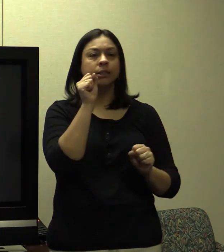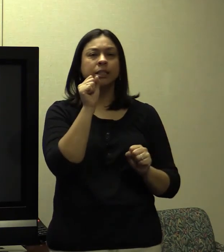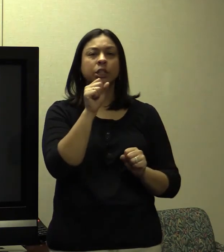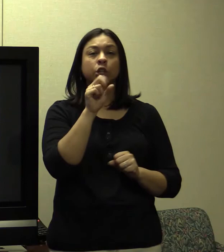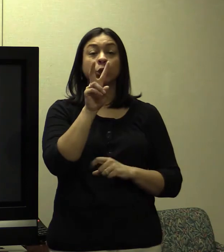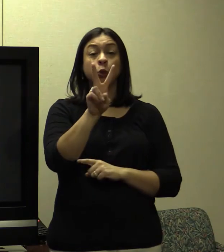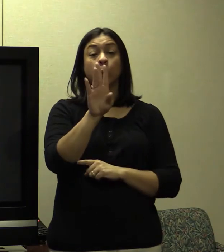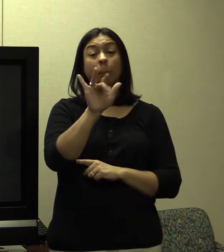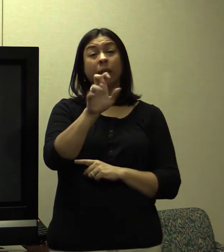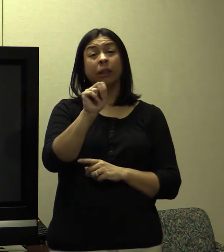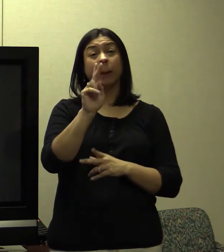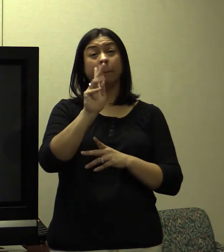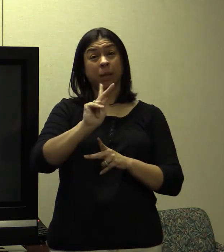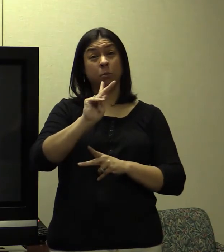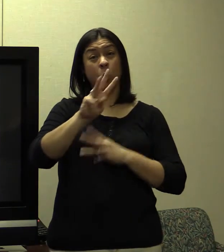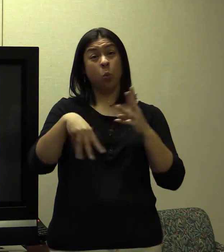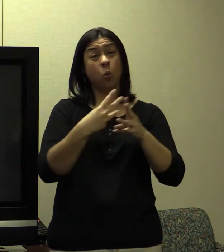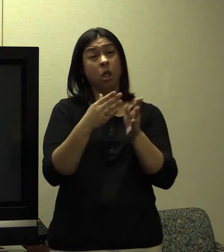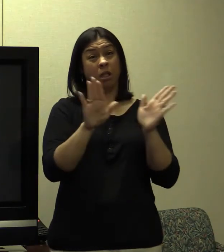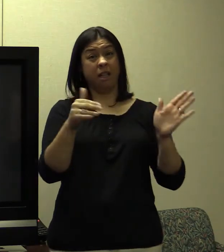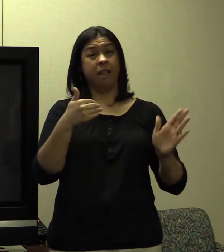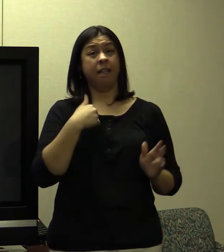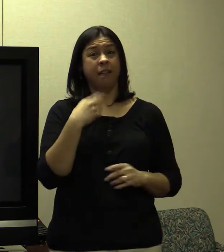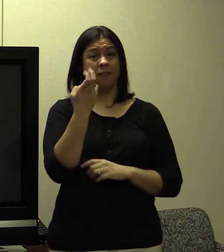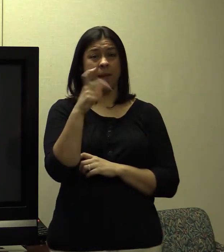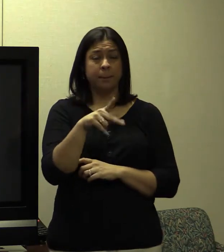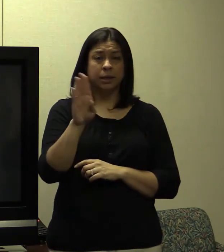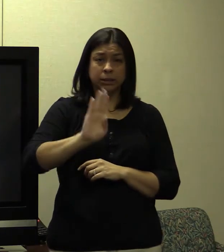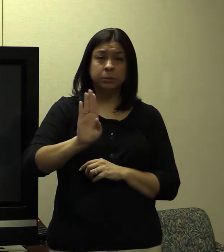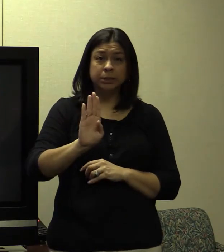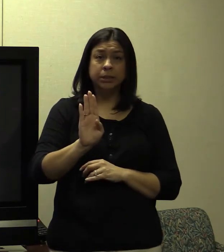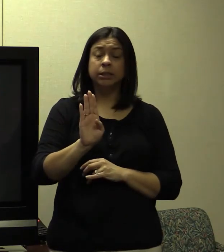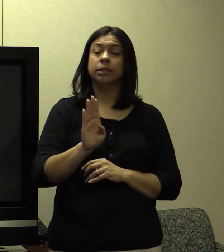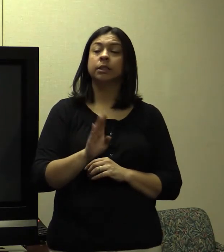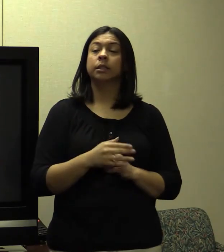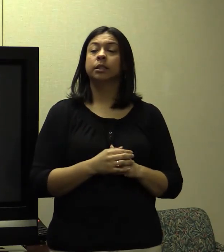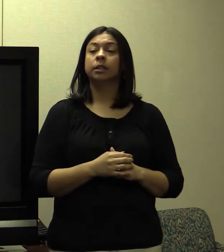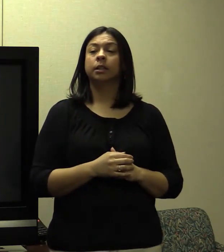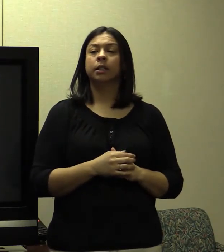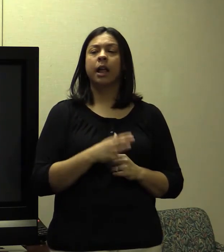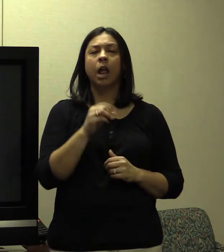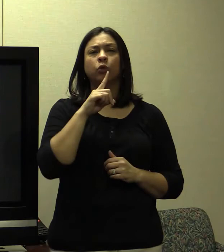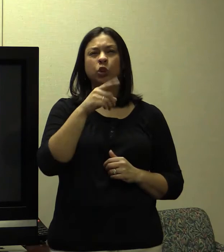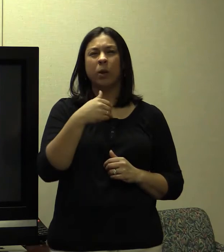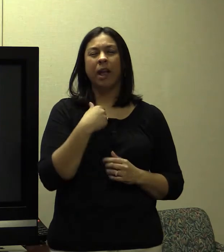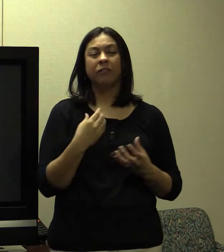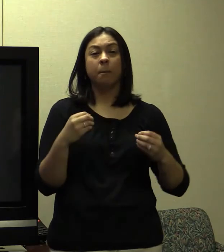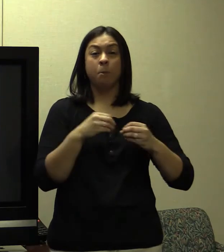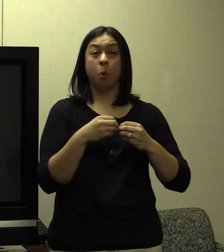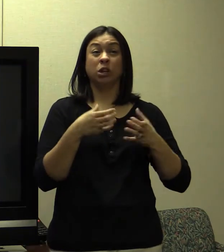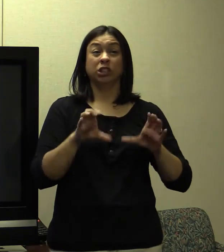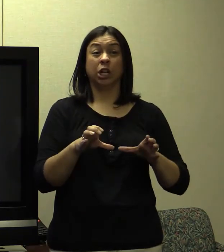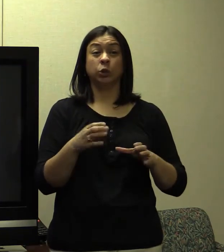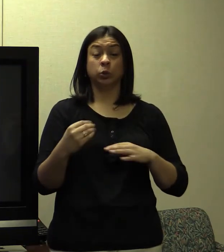people worldwide that are infected with hepatitis B. And you have much more chance of being infected by hepatitis